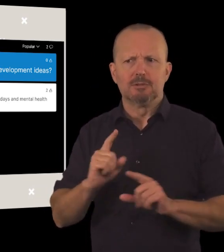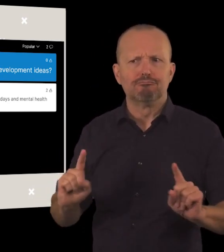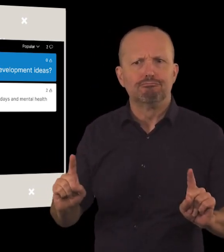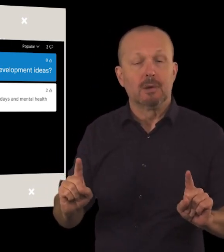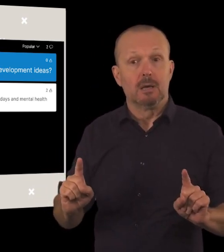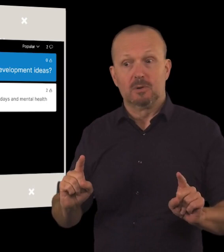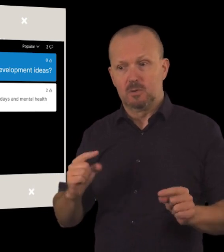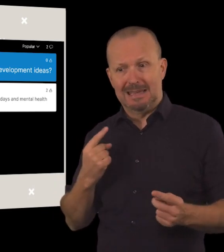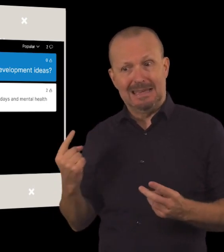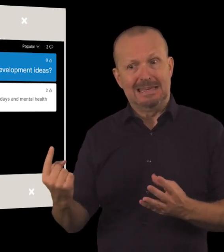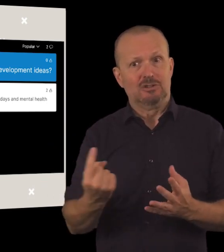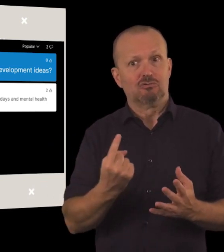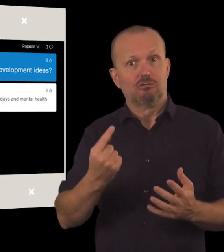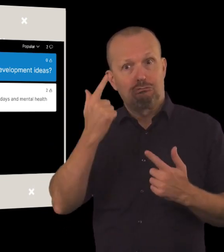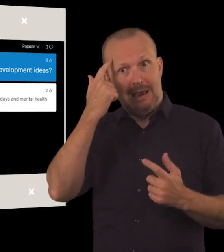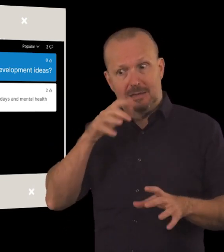happen.